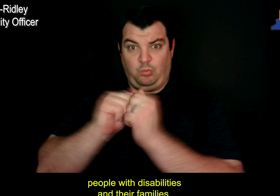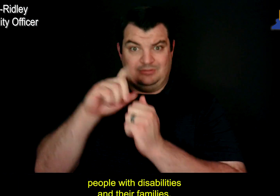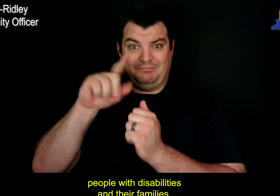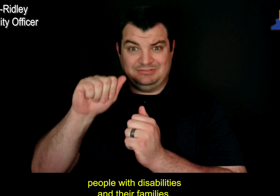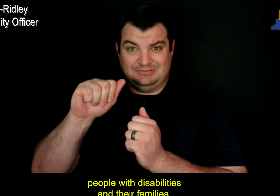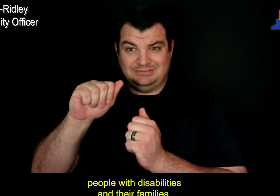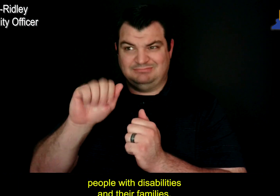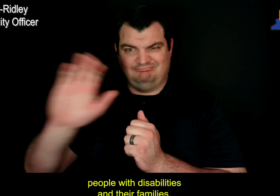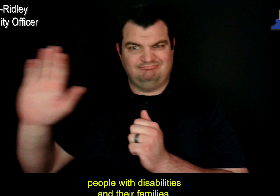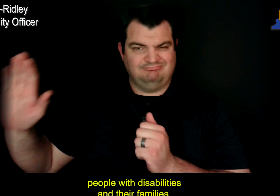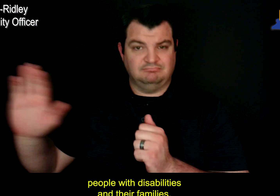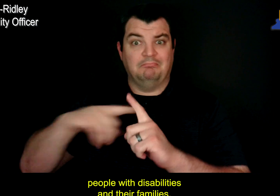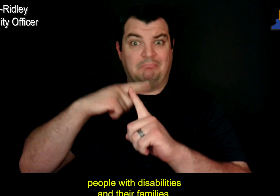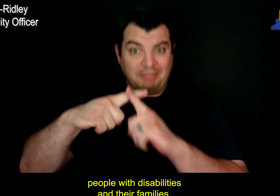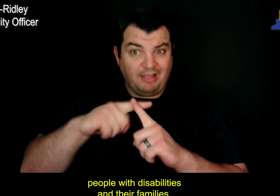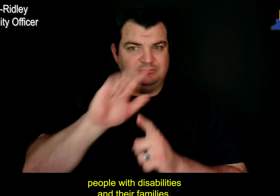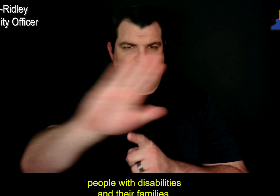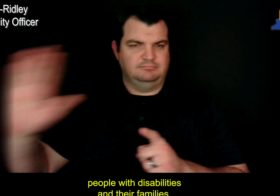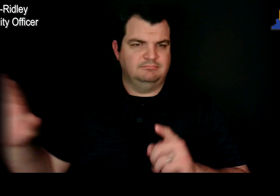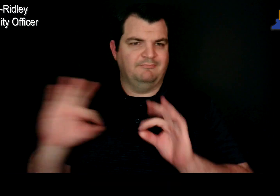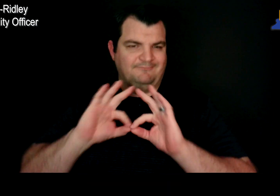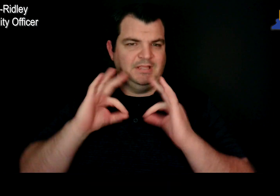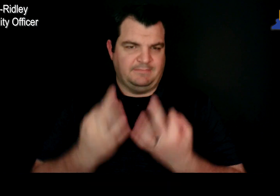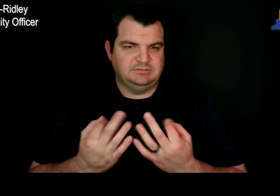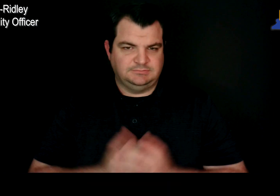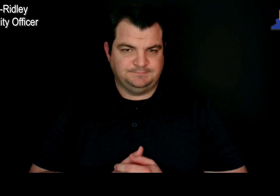people with disabilities and their families,